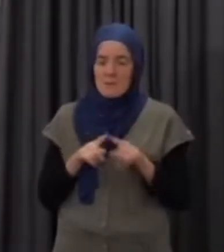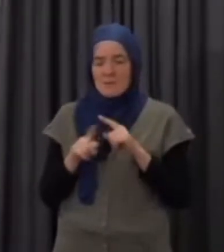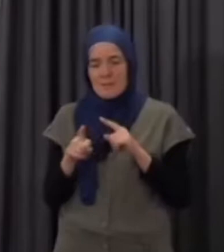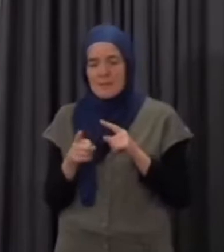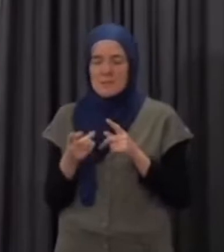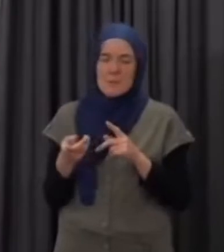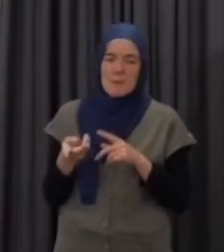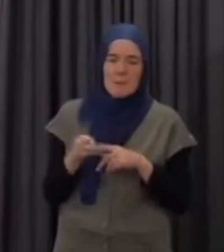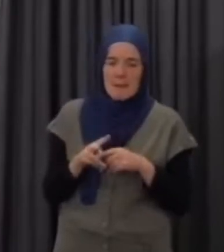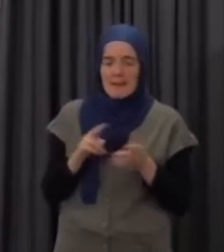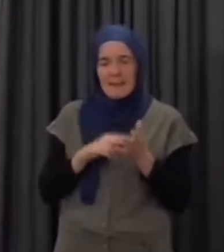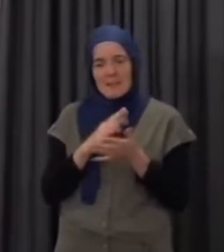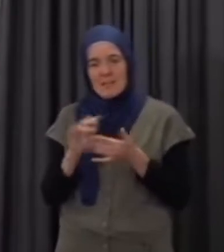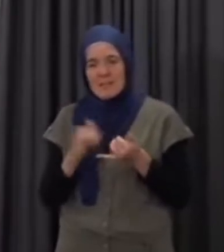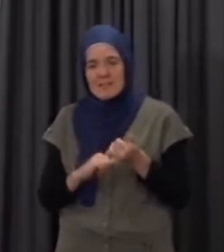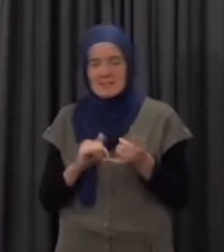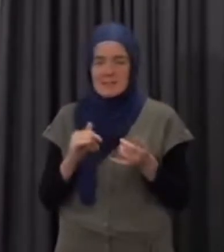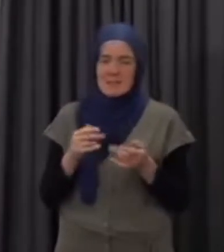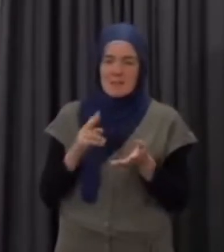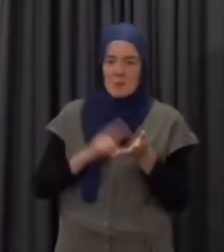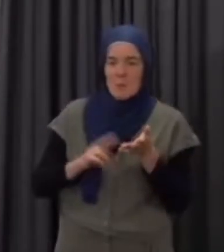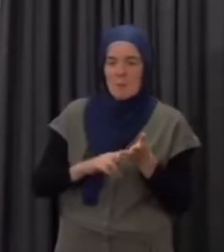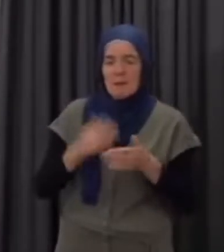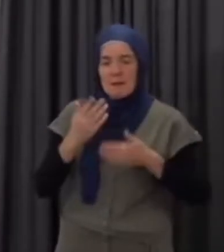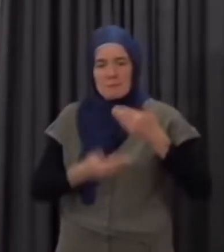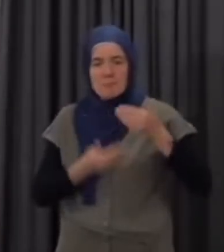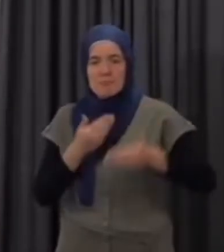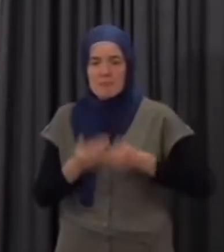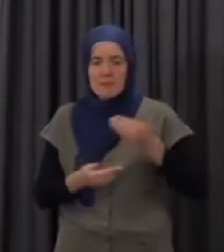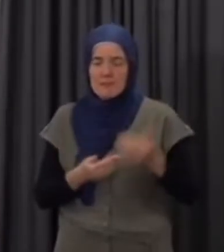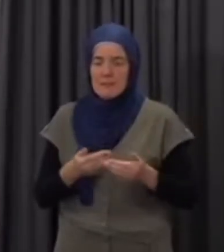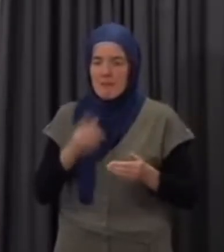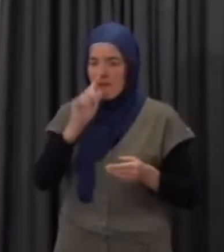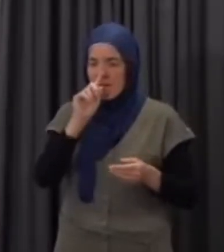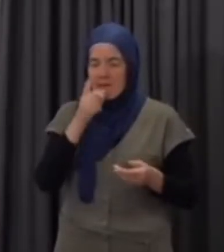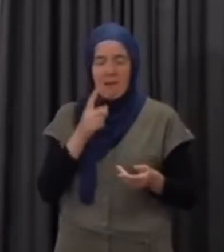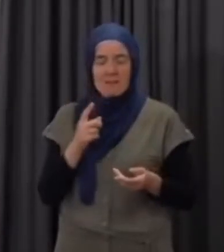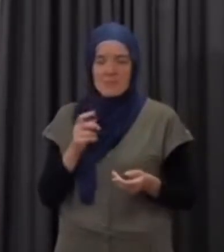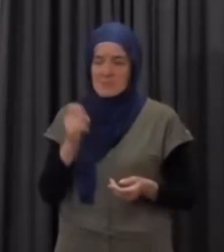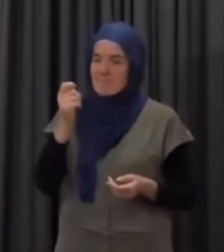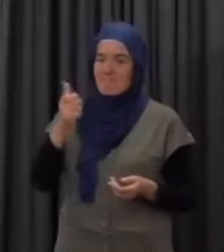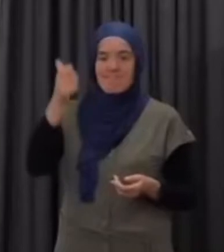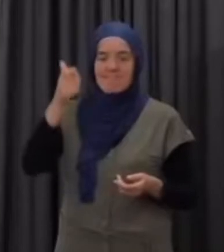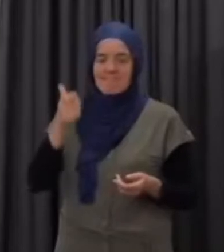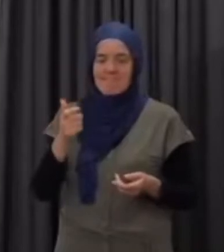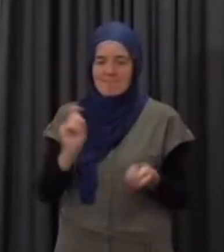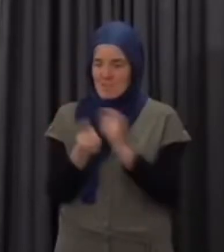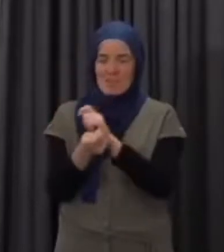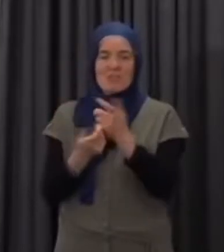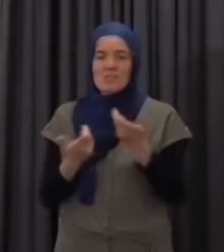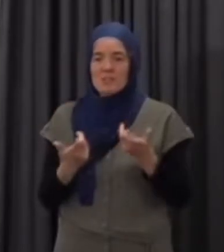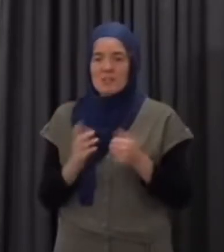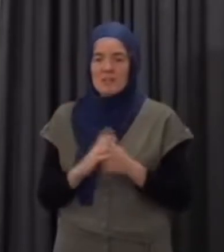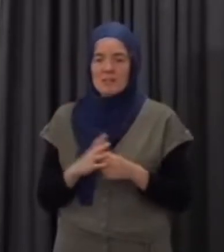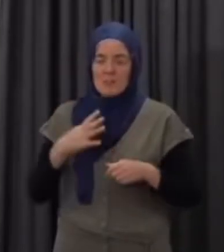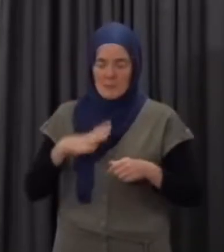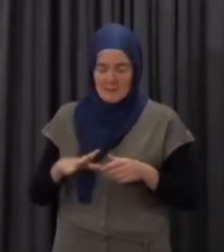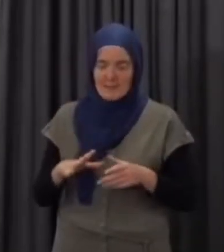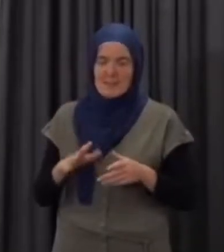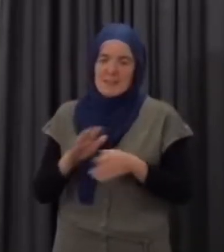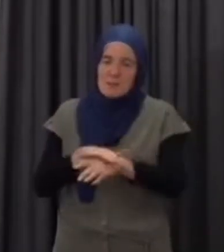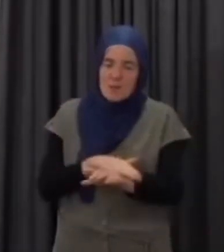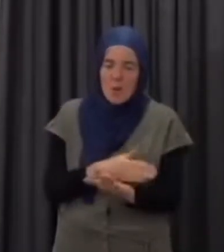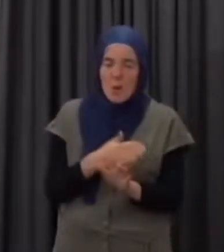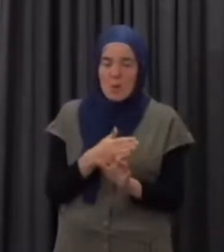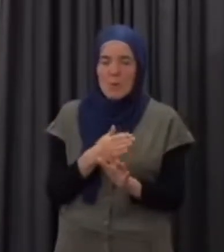openly, is not about us just flicking a switch. I think we're going to have to take a very progressive approach to this going forward. Certainly, we need to ensure that we're